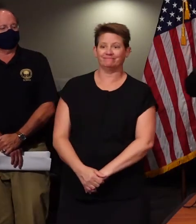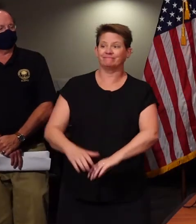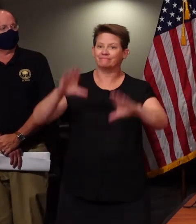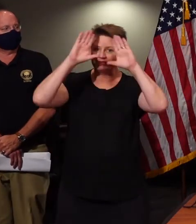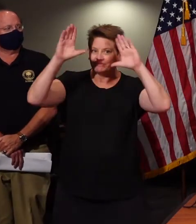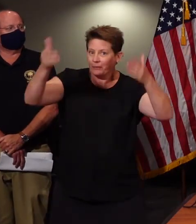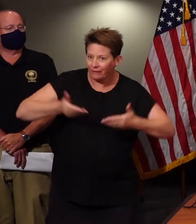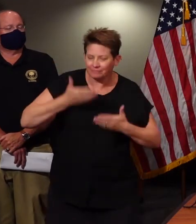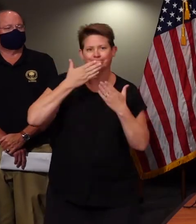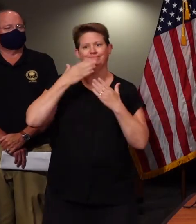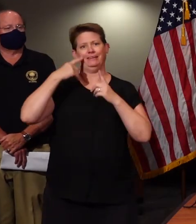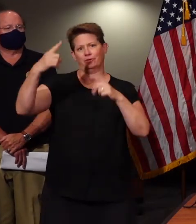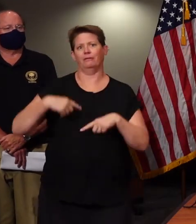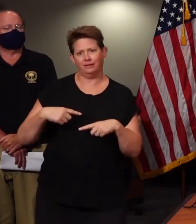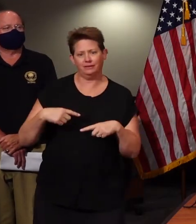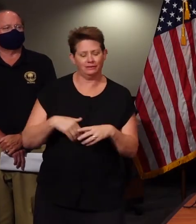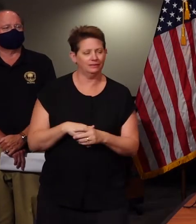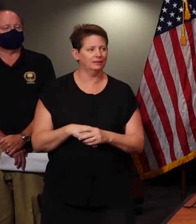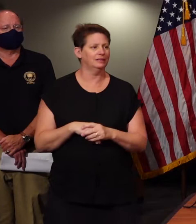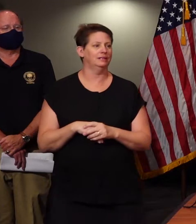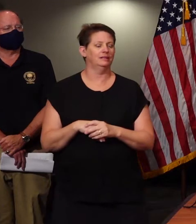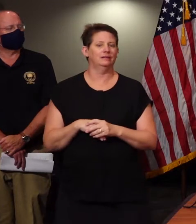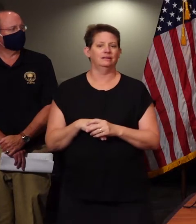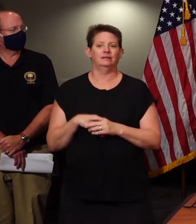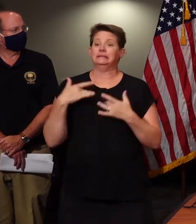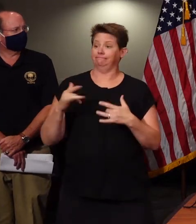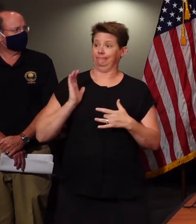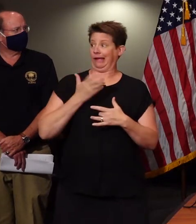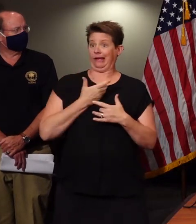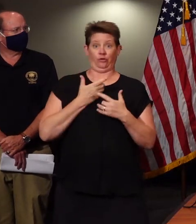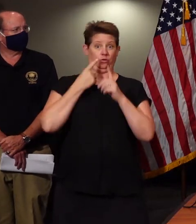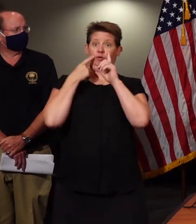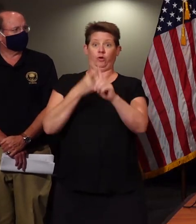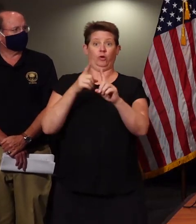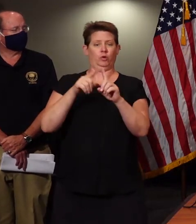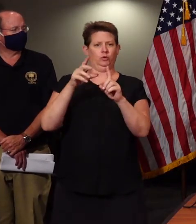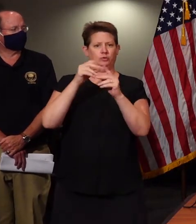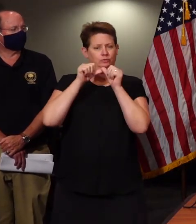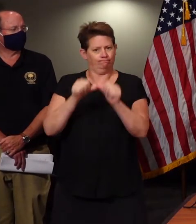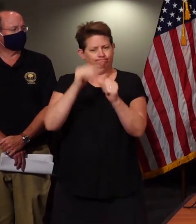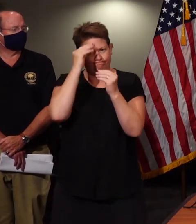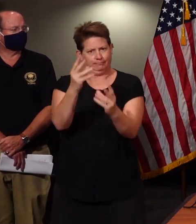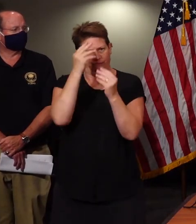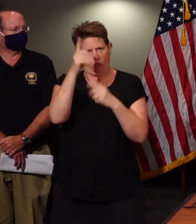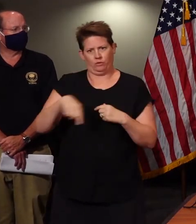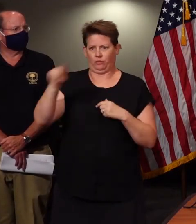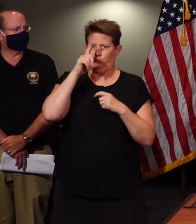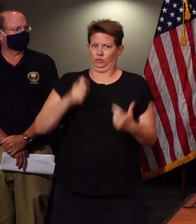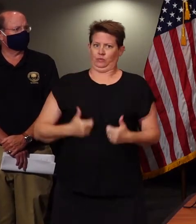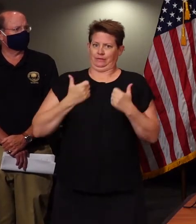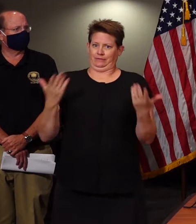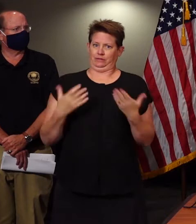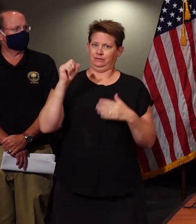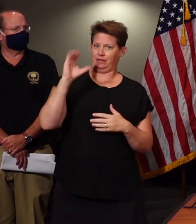Well, welcome. Thank you for coming. As always, this is our effort to keep the people of our state informed